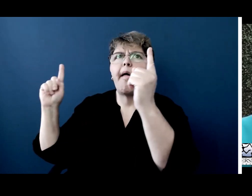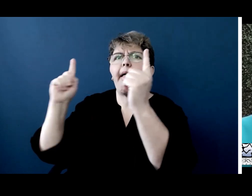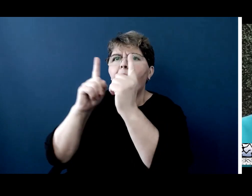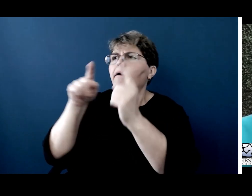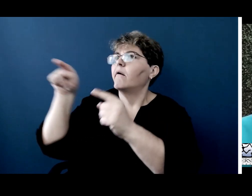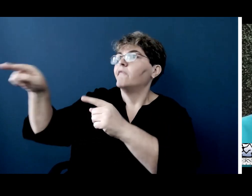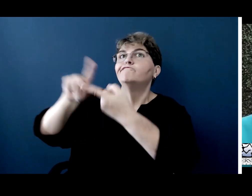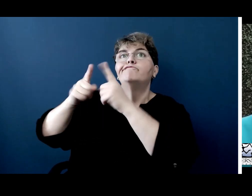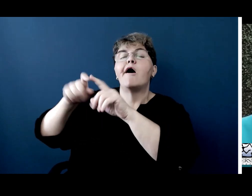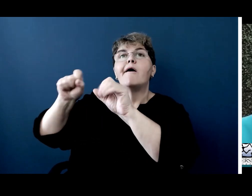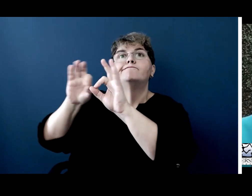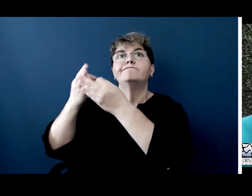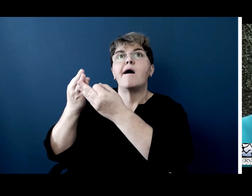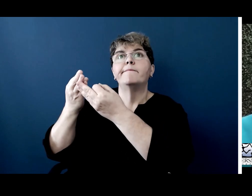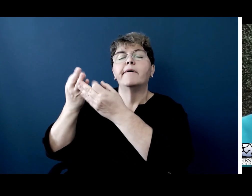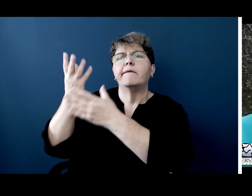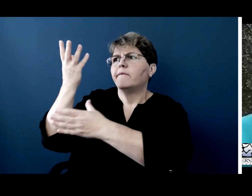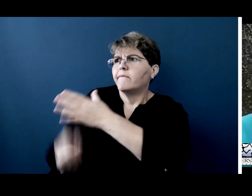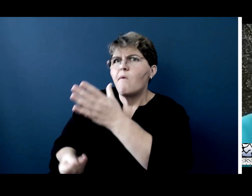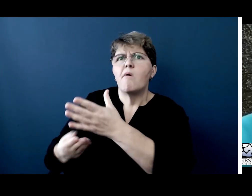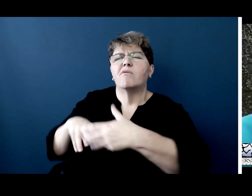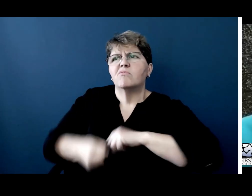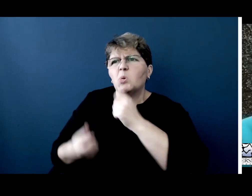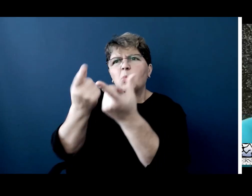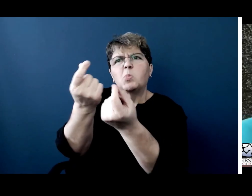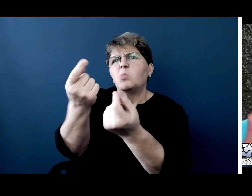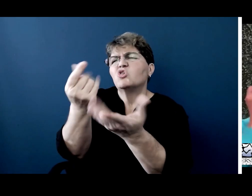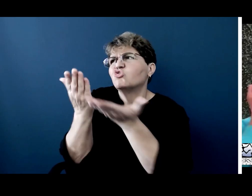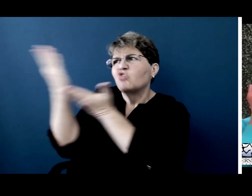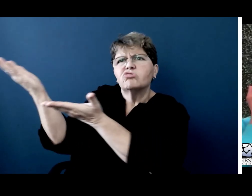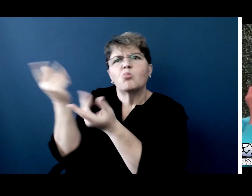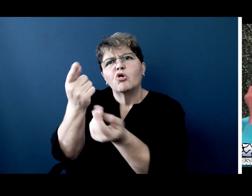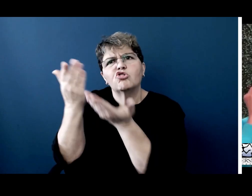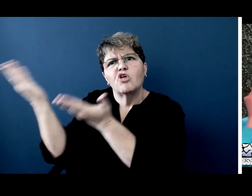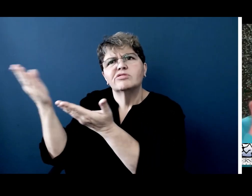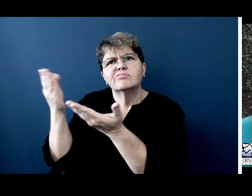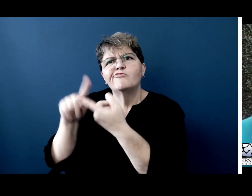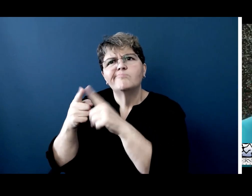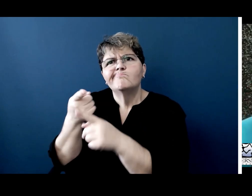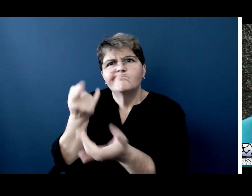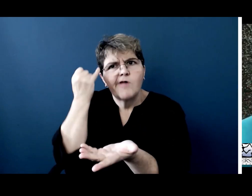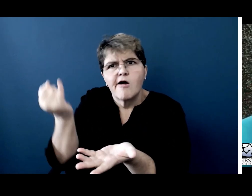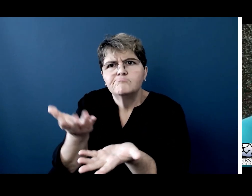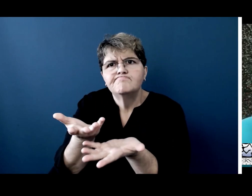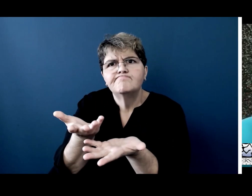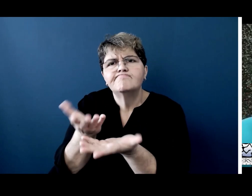to be like vulnerable and open about it. I really appreciate that. Thanks. That means a lot. Yeah.